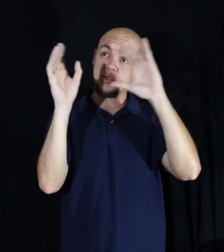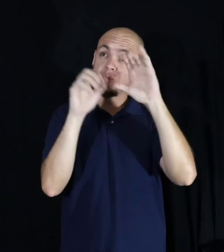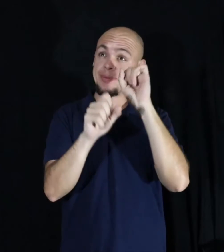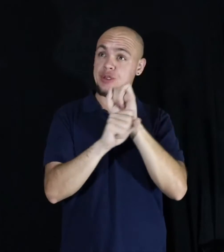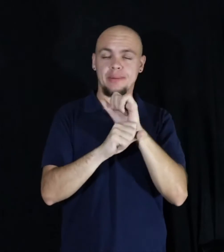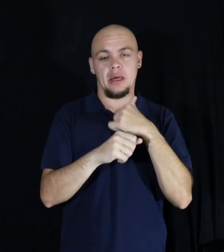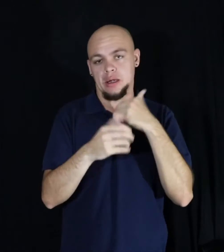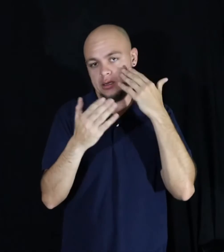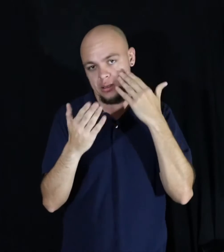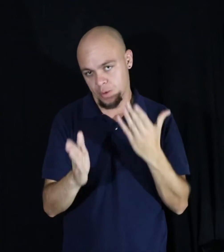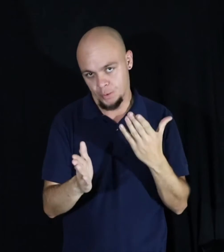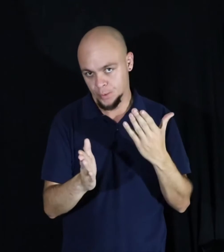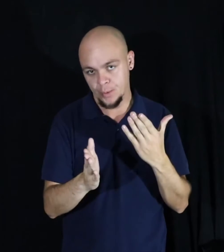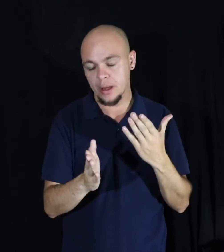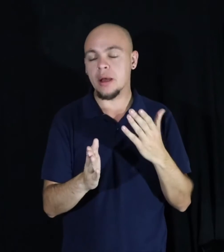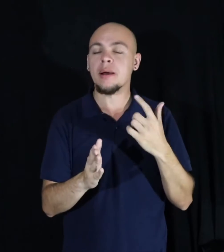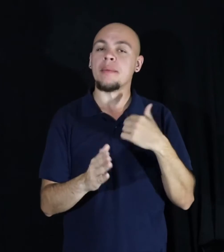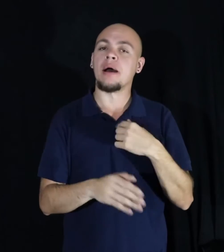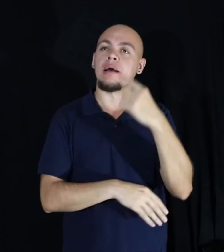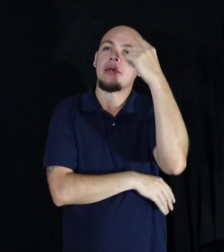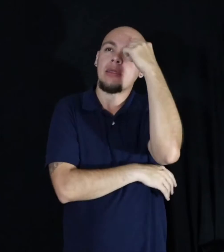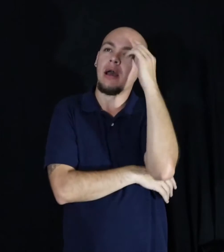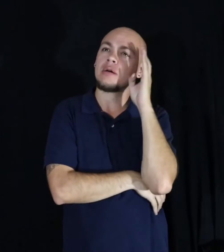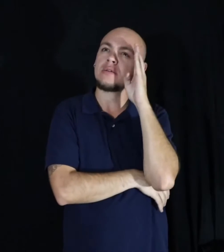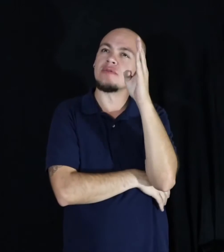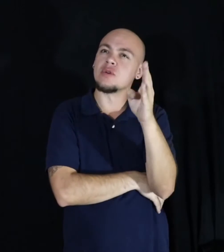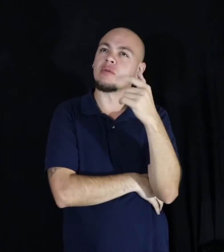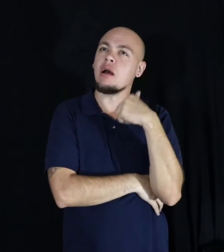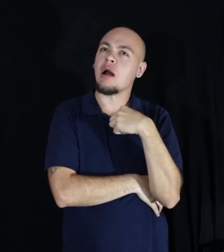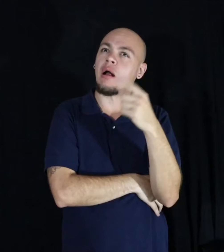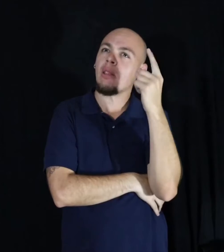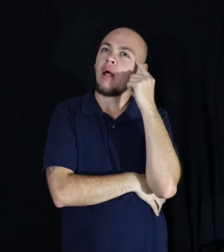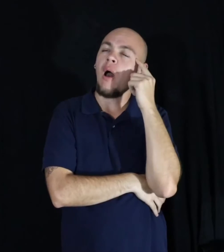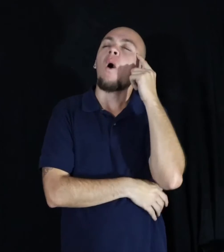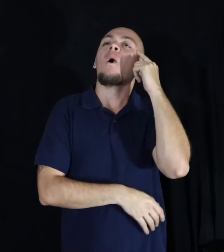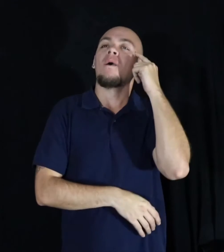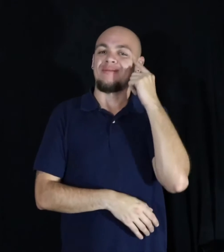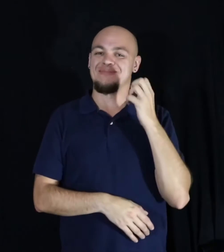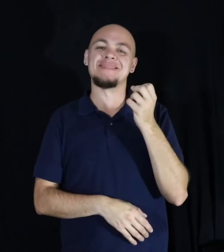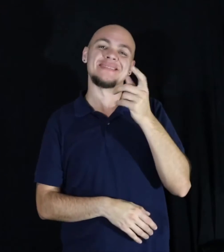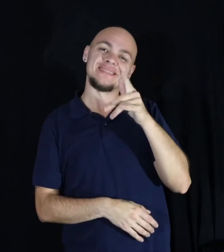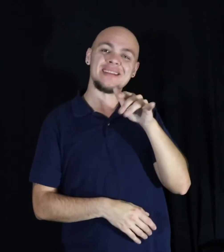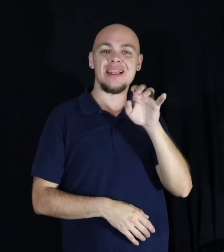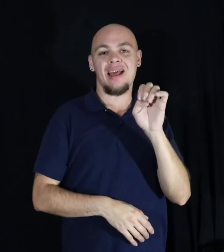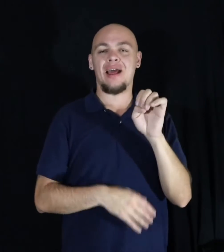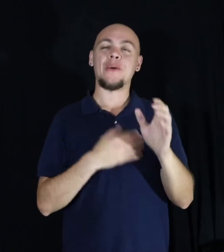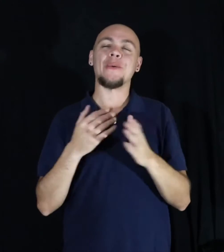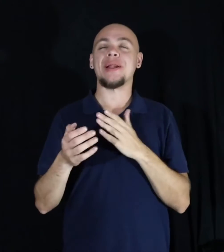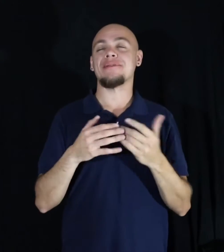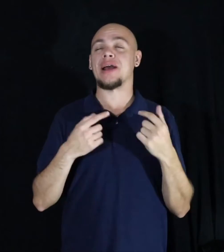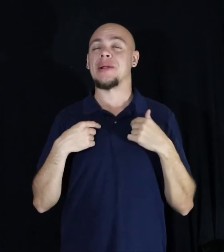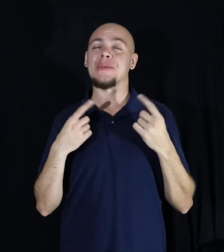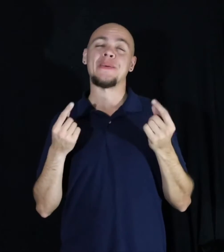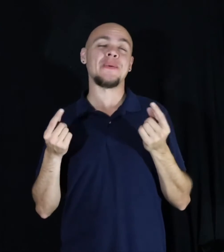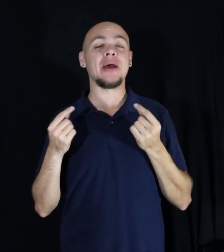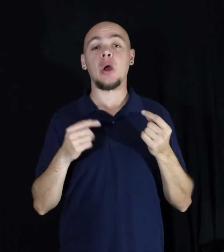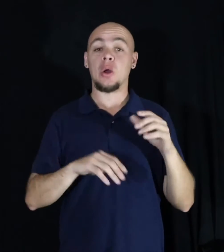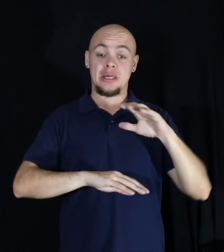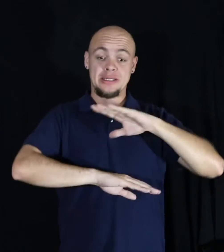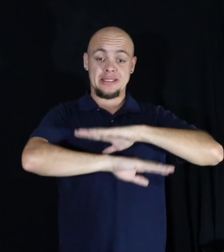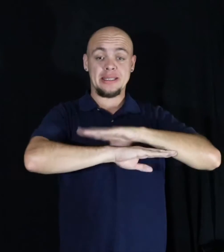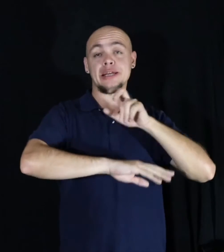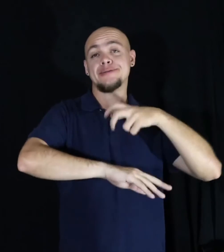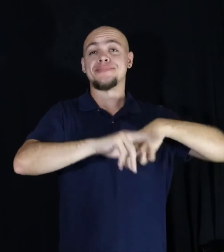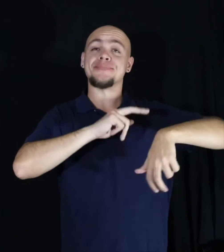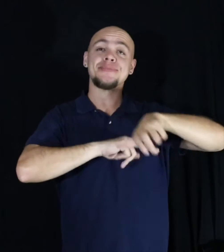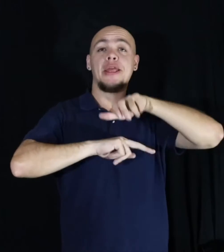be. But whenever I thought of myself in the future, I imagined being very stylish at doing whatever I was doing, whether it was a desk job or